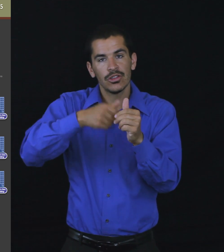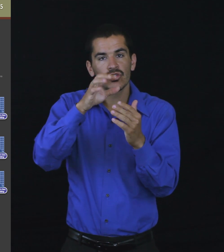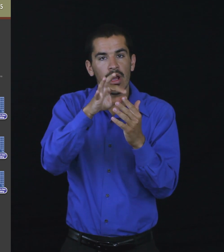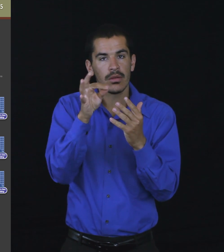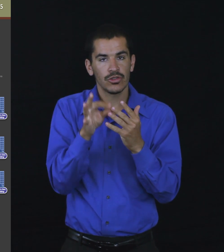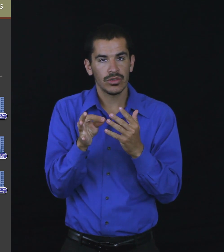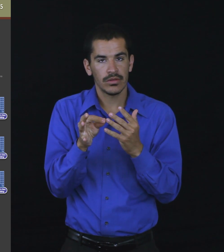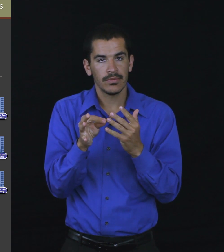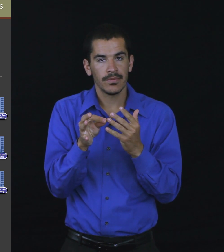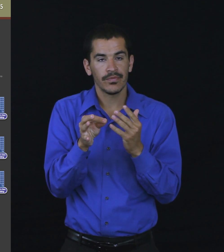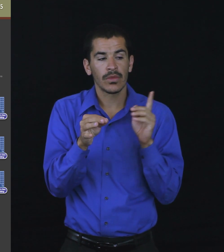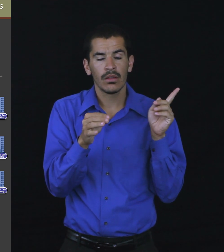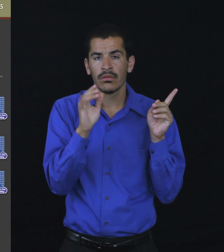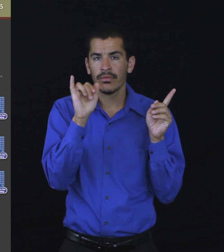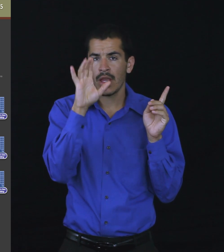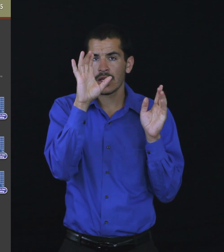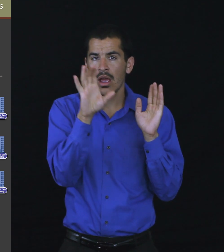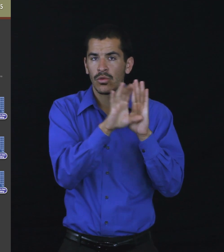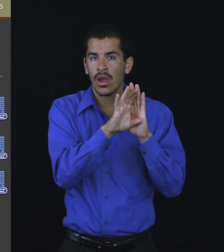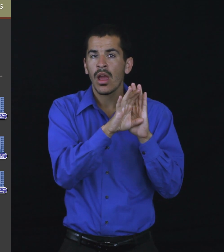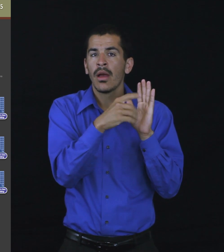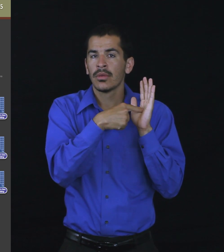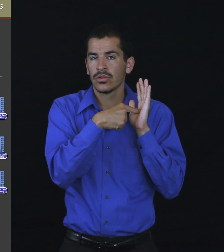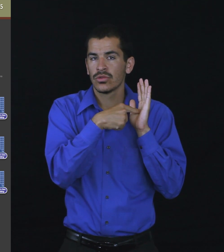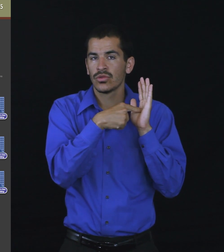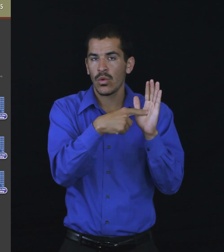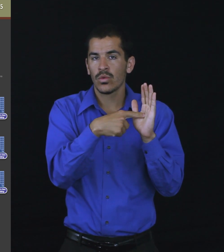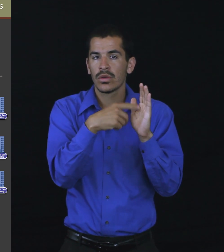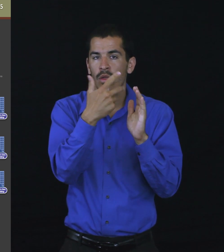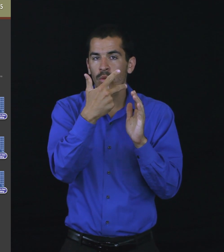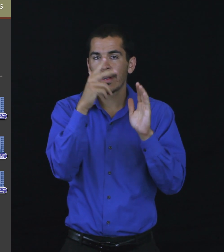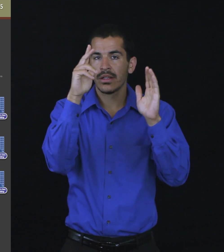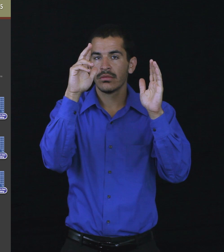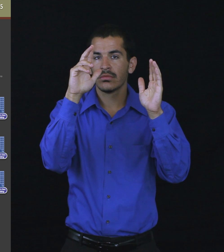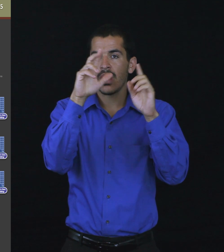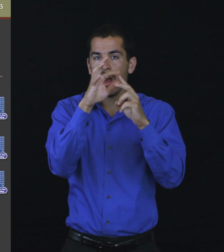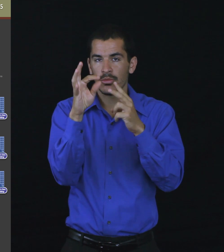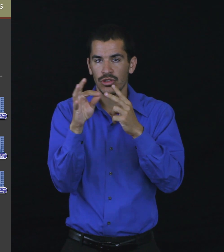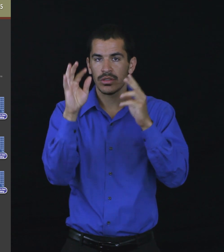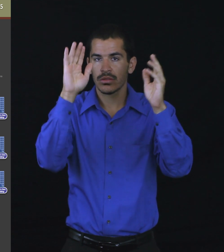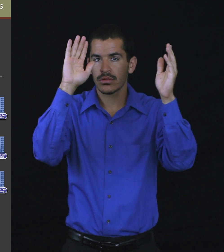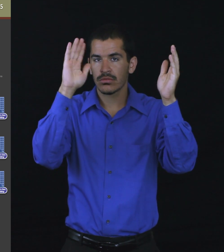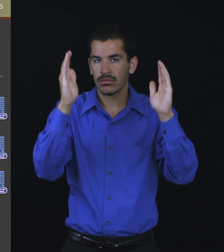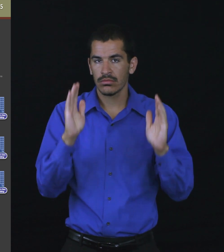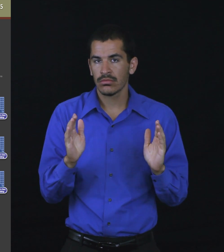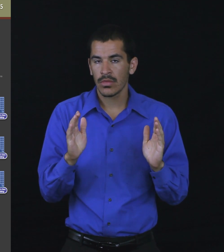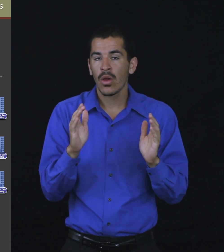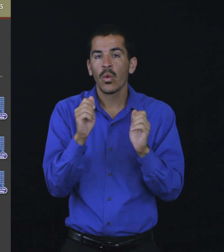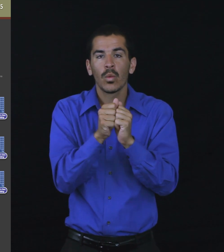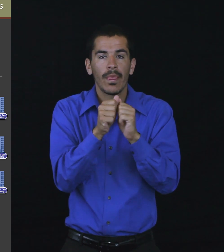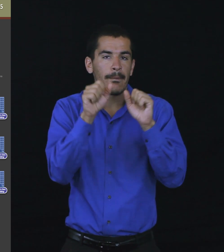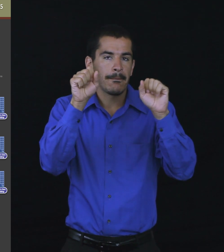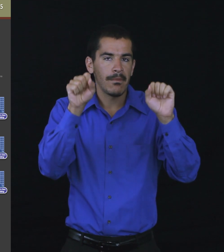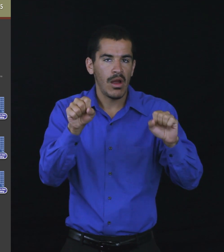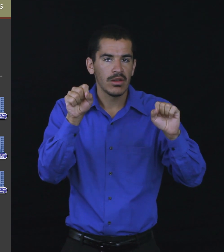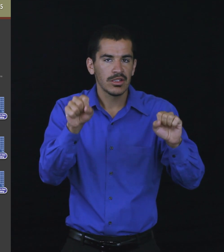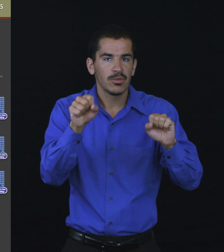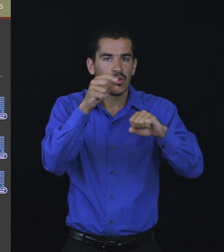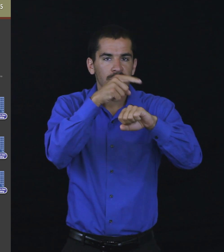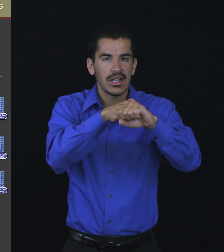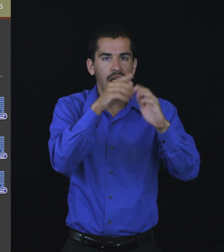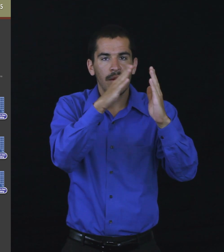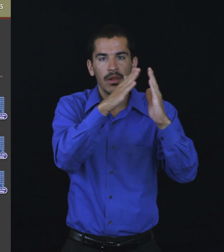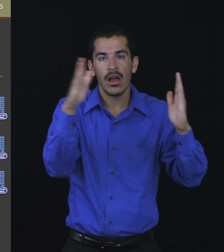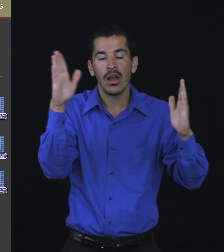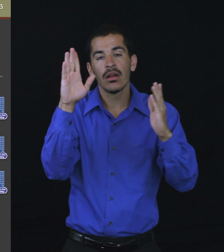This diagram compares all three options with a possible timeline for when